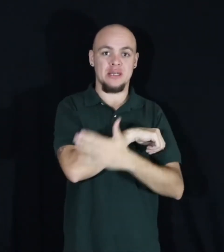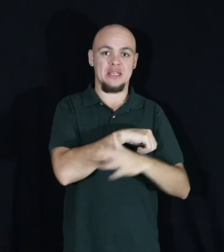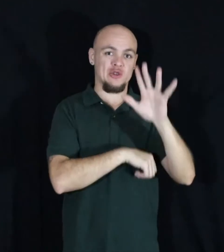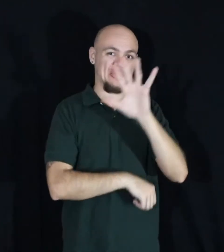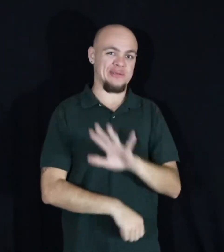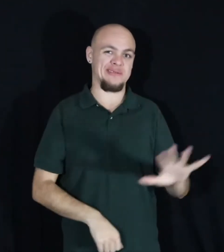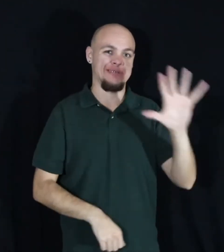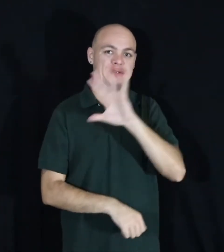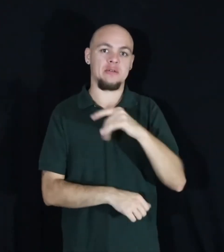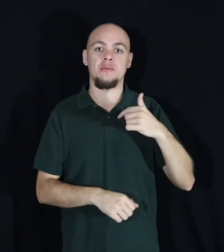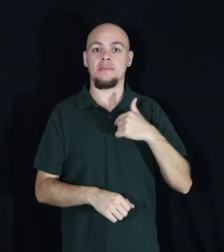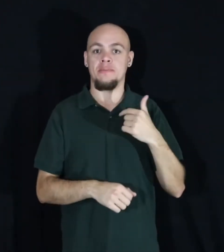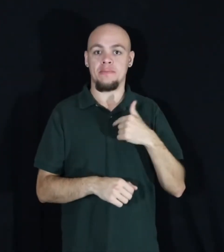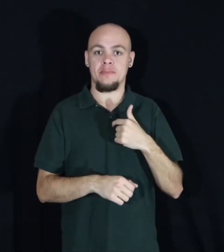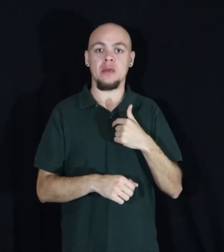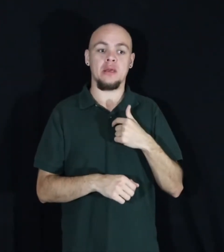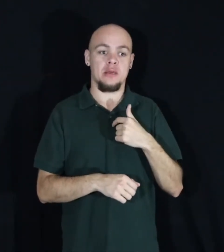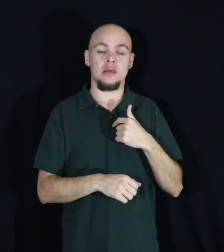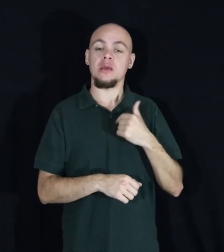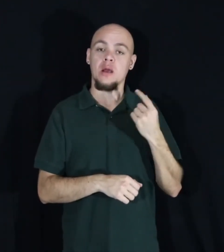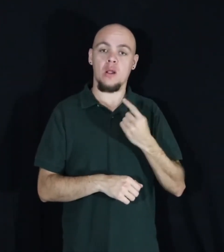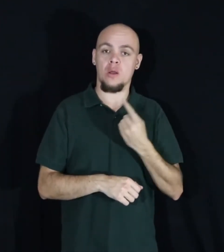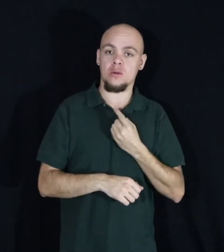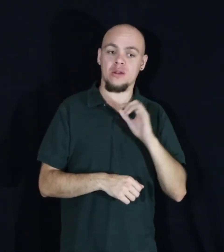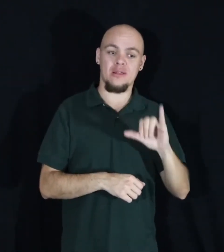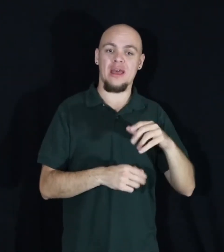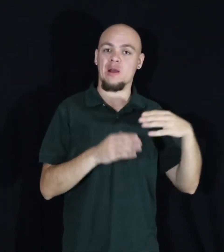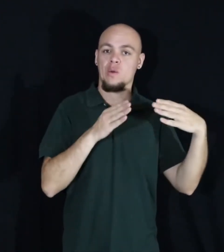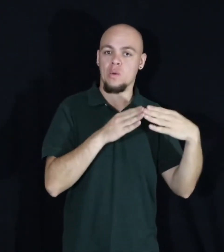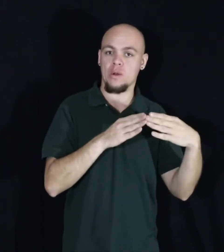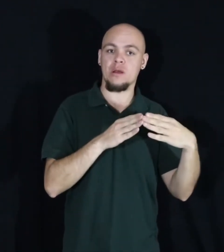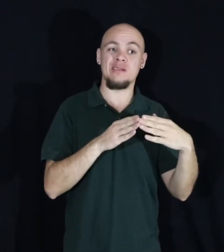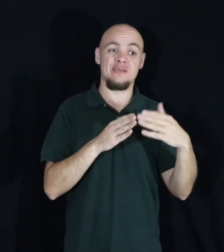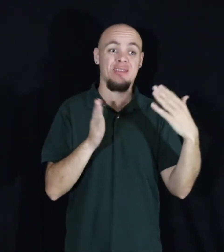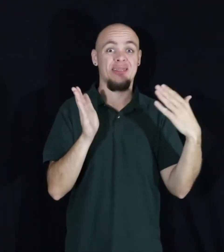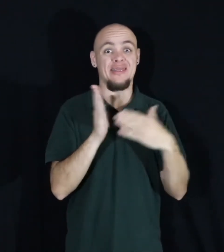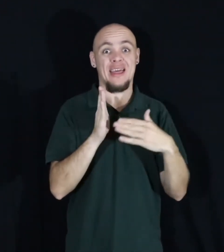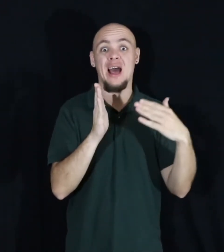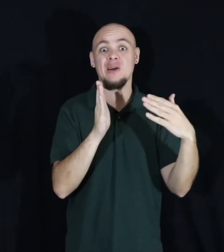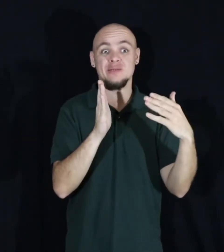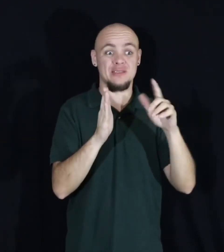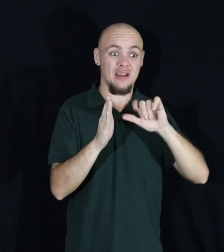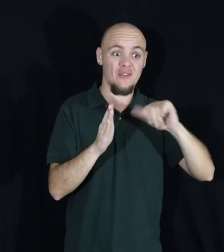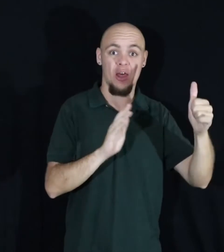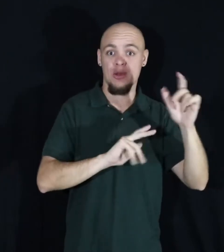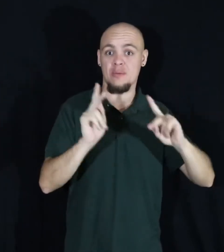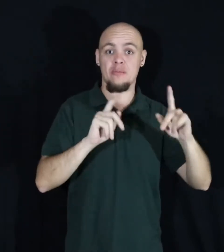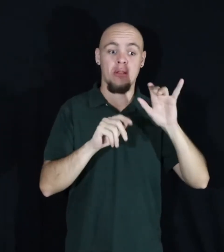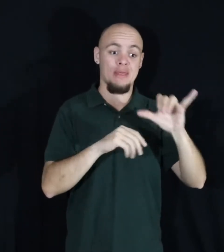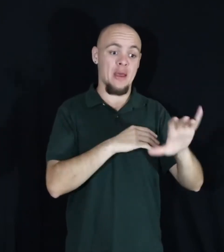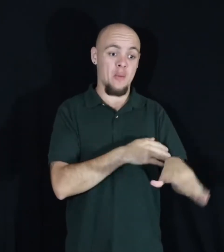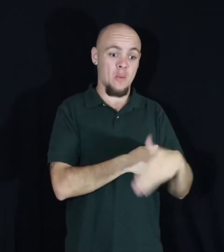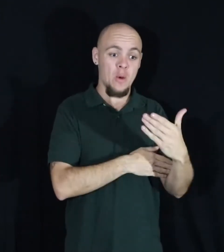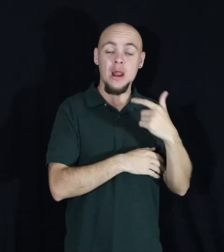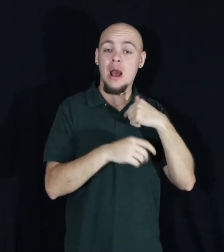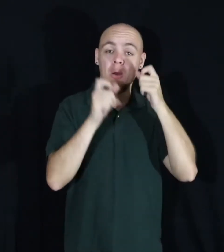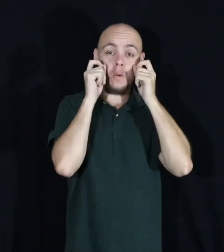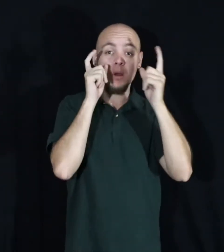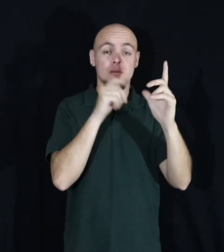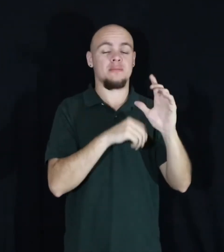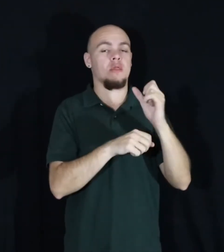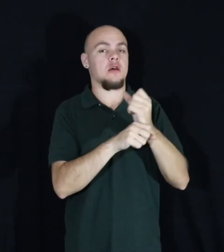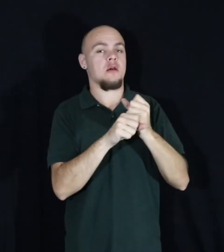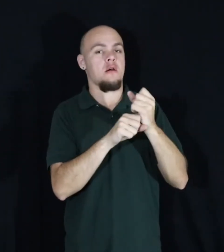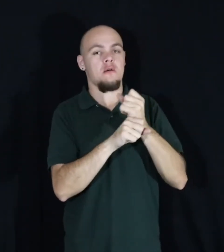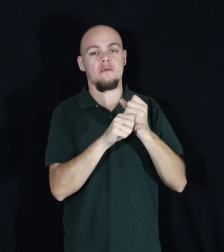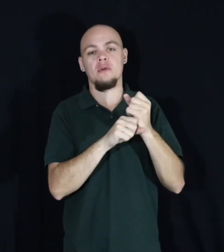lay on the corner that night along with thousands of others across the country, when I woke up that morning, the smell of fresh coffee was a